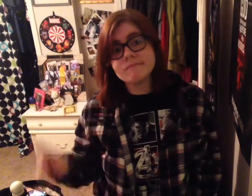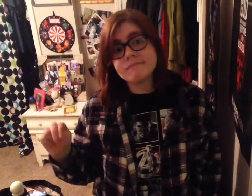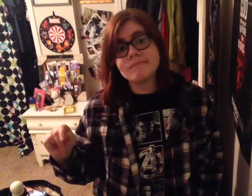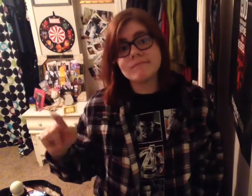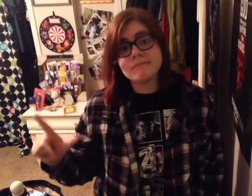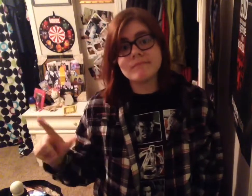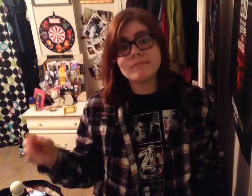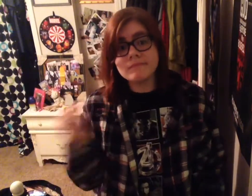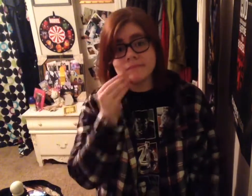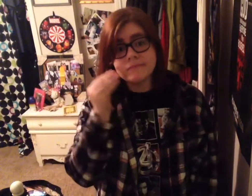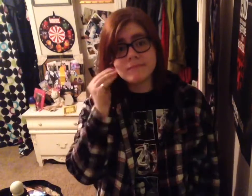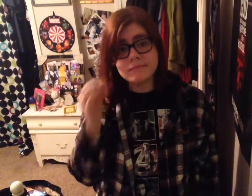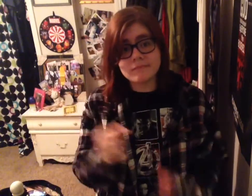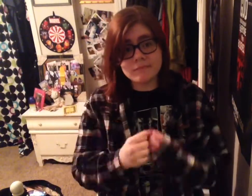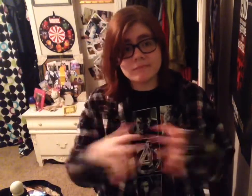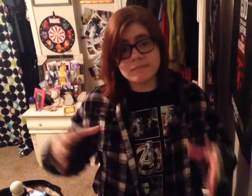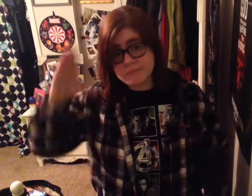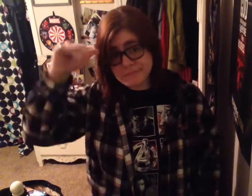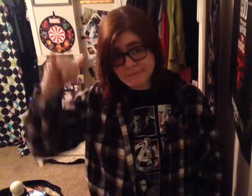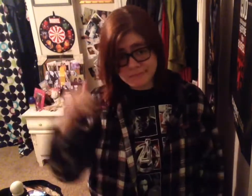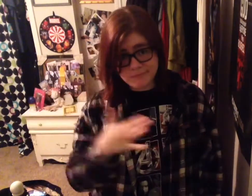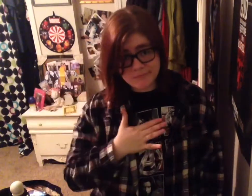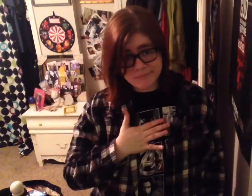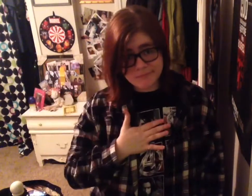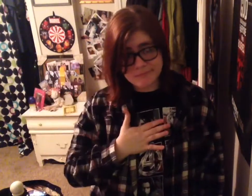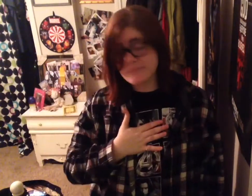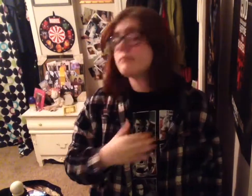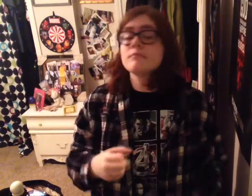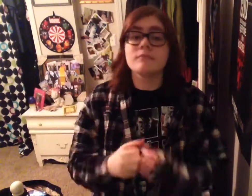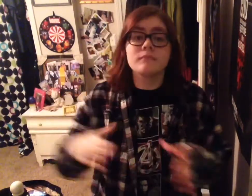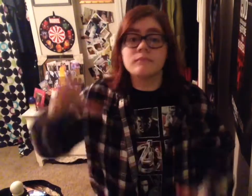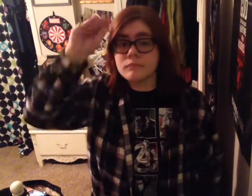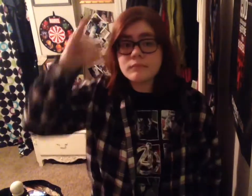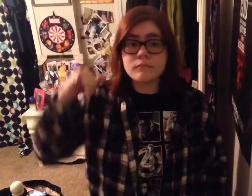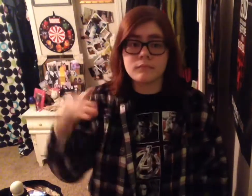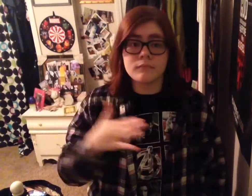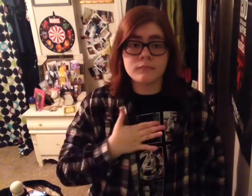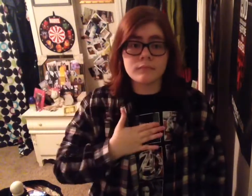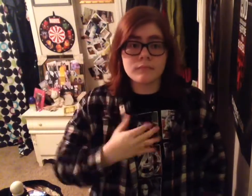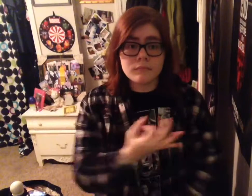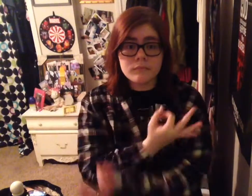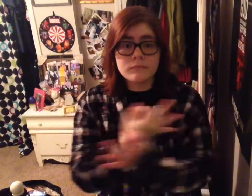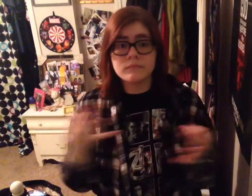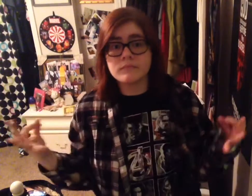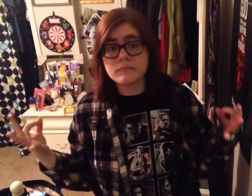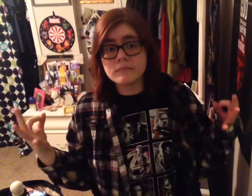Neverland is home to lost boys like me And lost boys like me are free